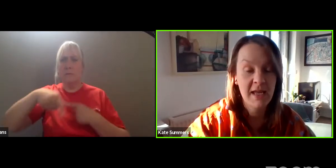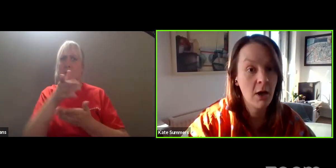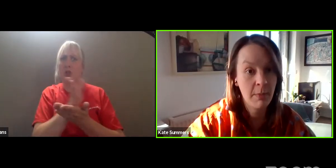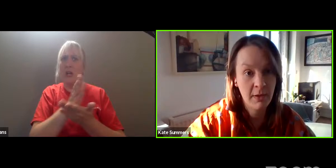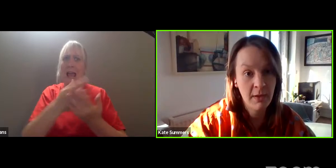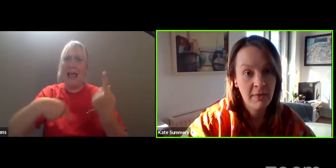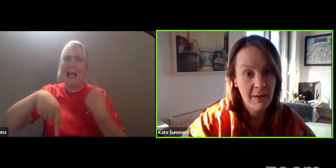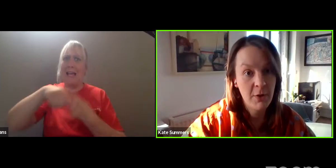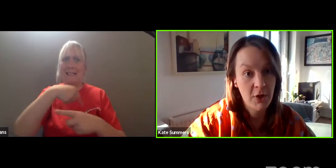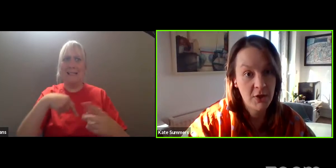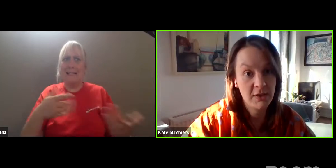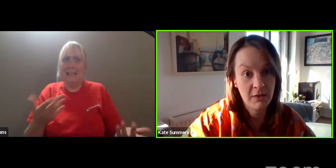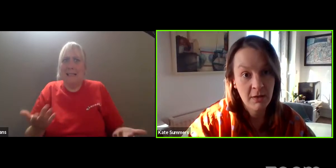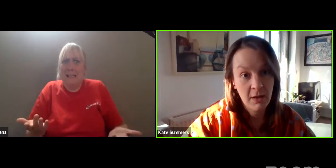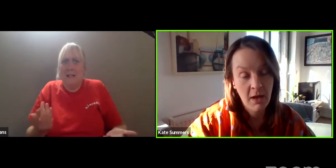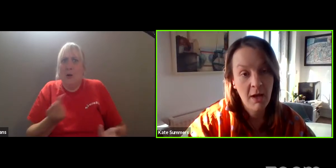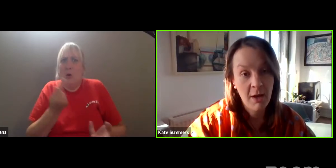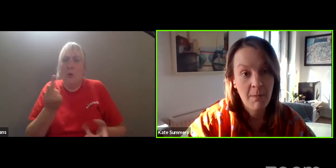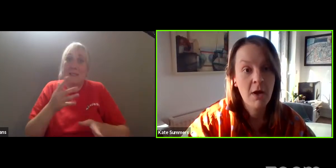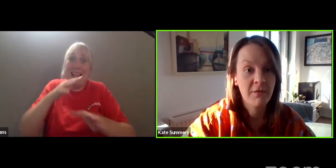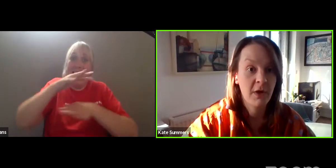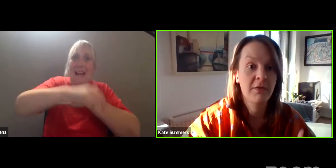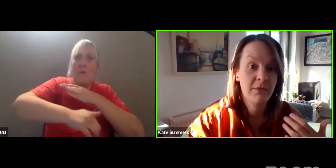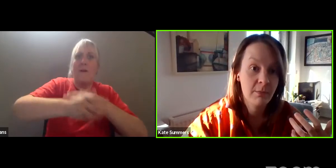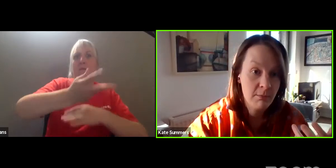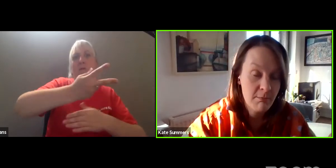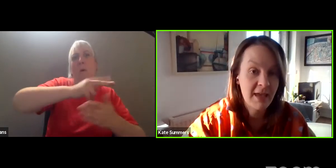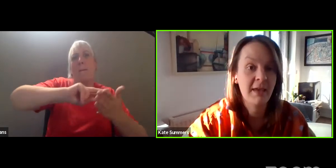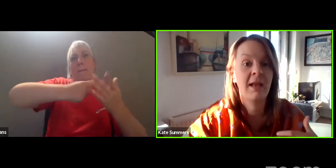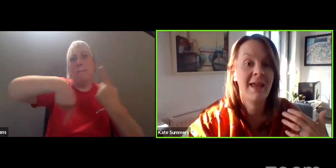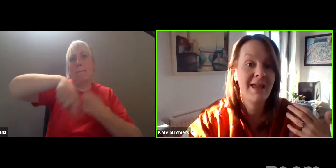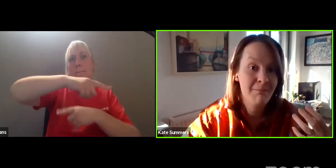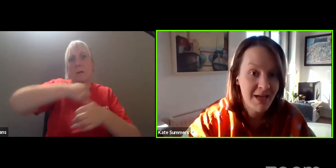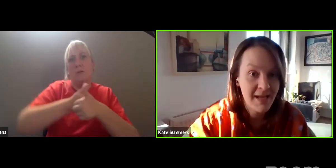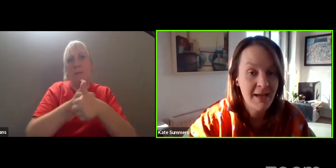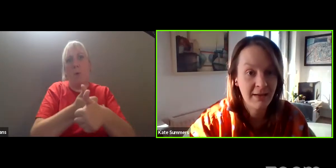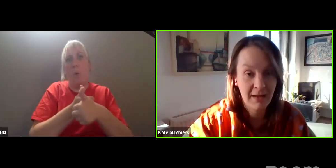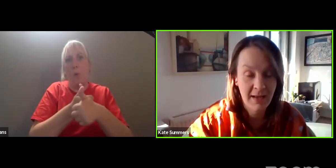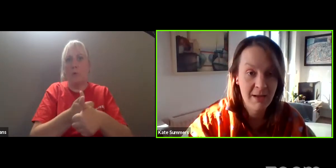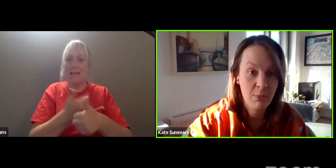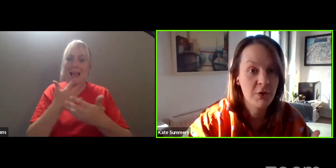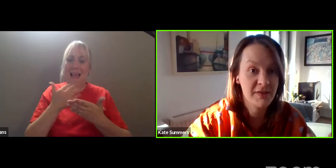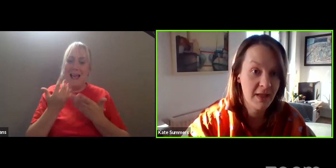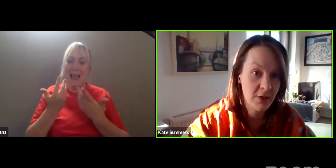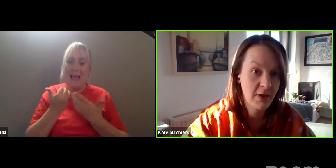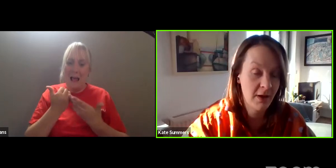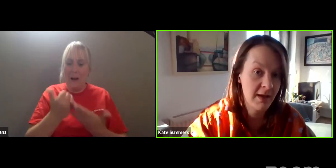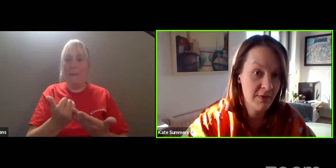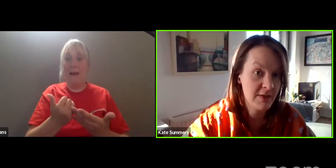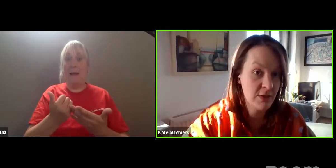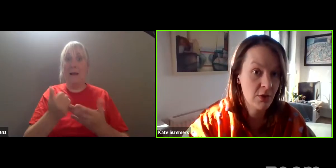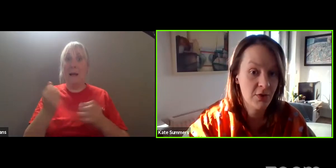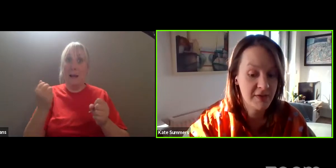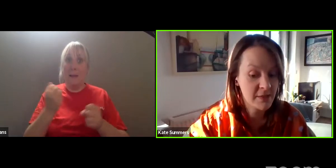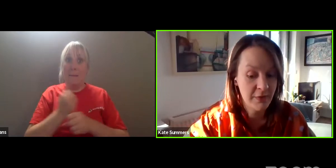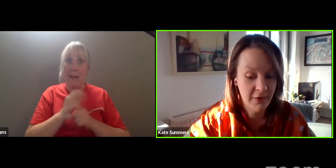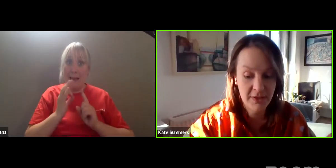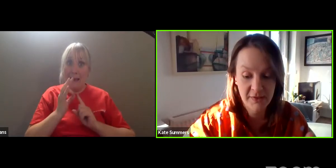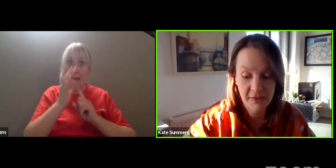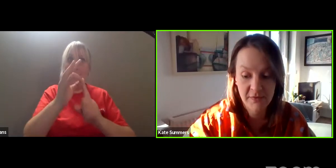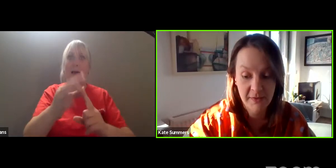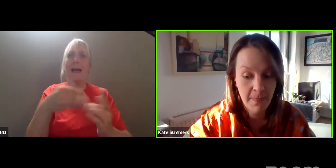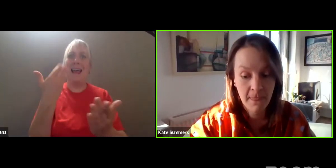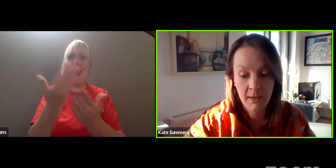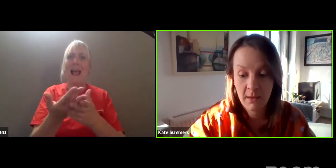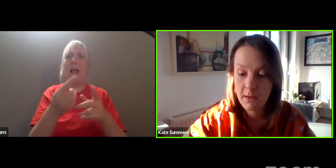kind of take up that burden of kind of making a claim, maintaining a claim? What does that look like in this new context we